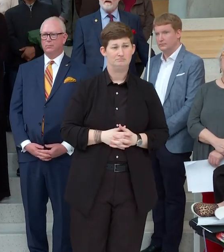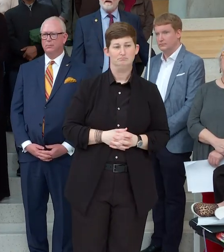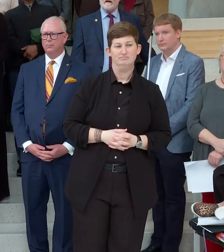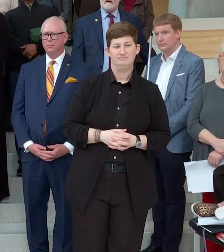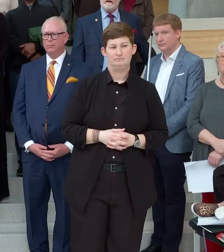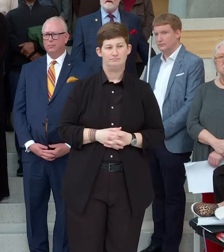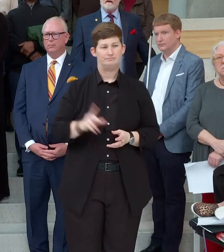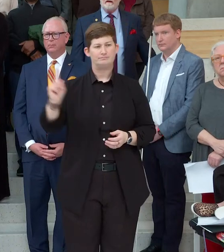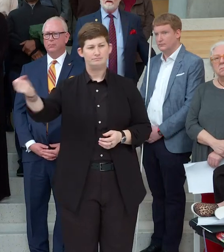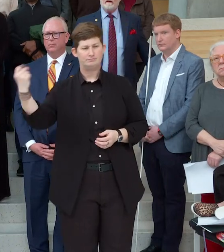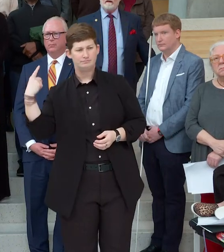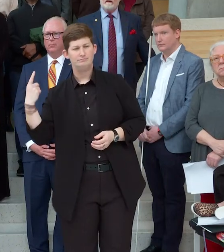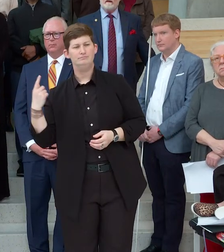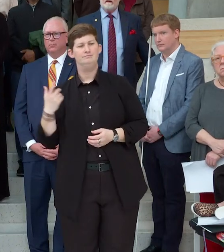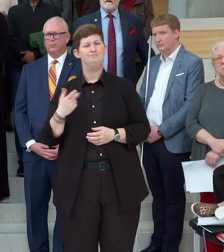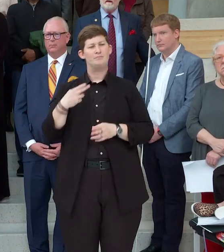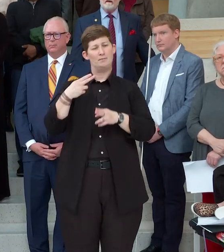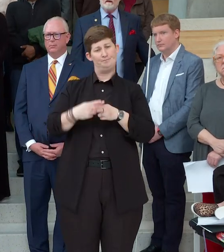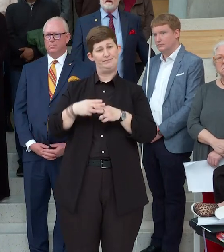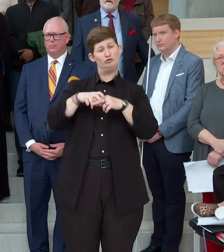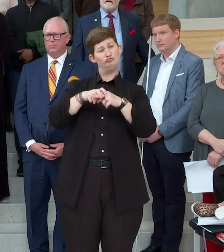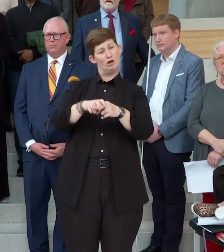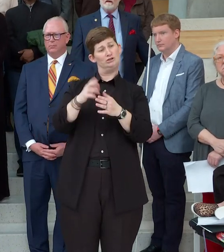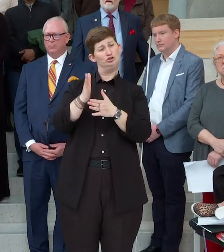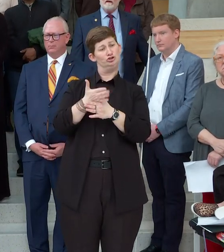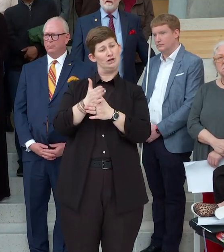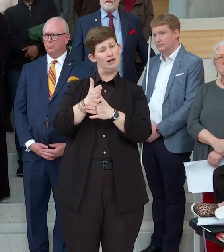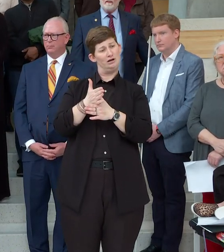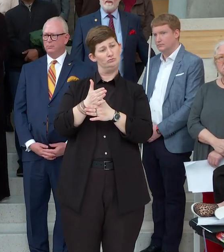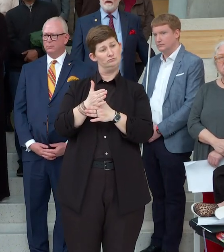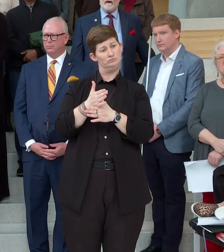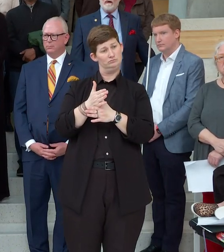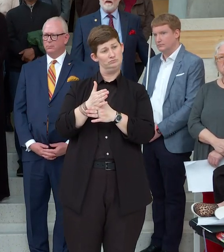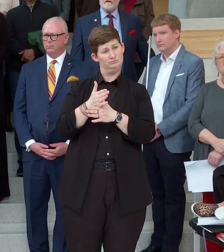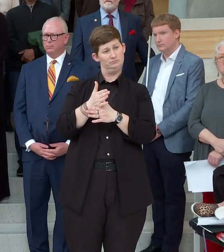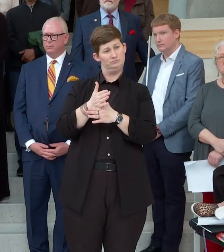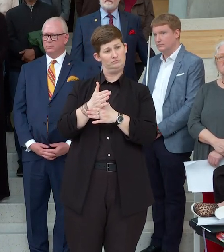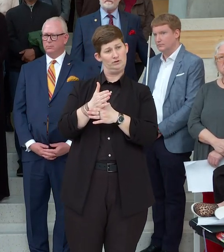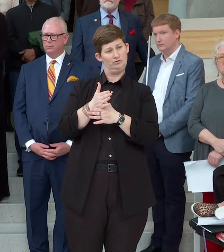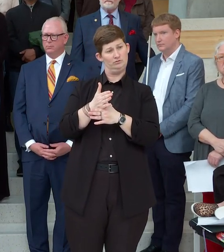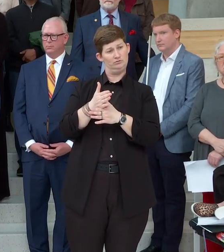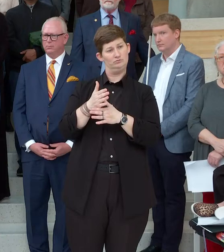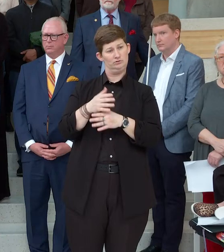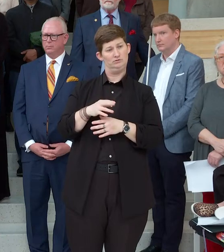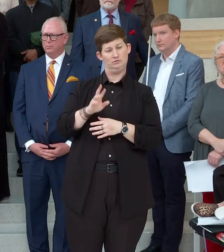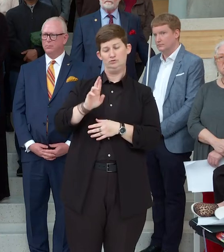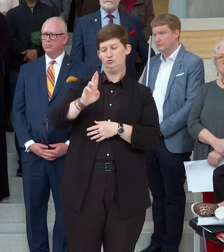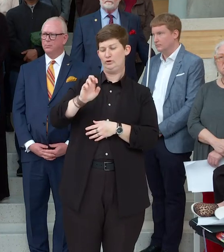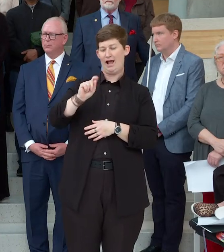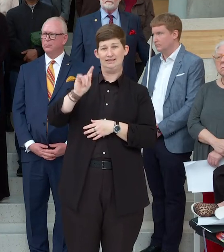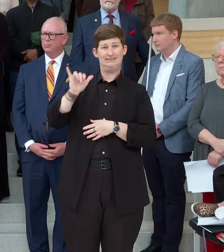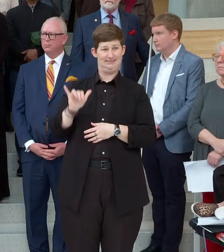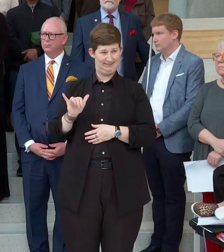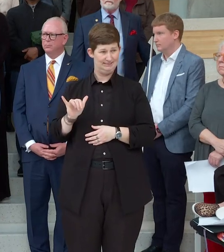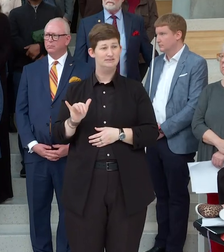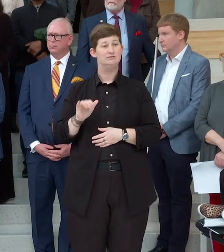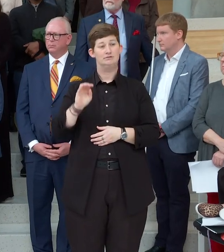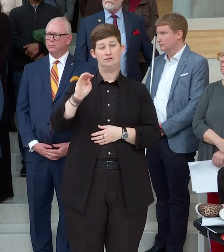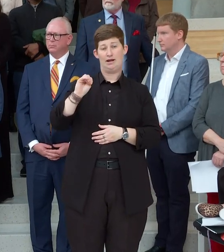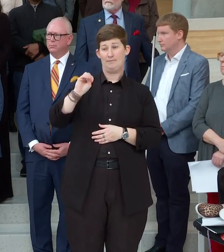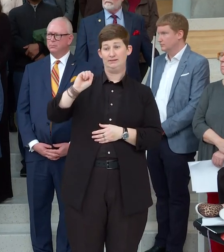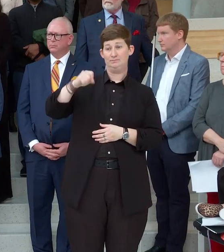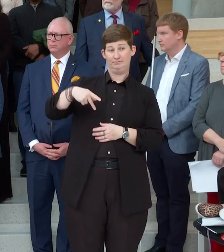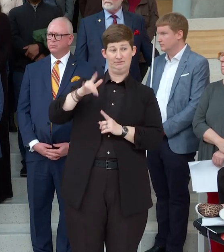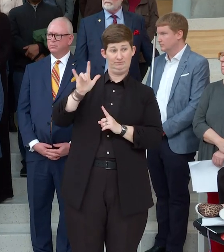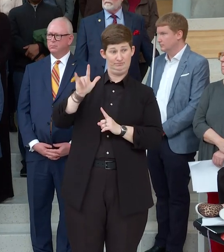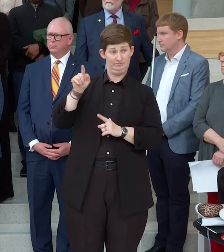rideshare reality MSP. Is that something that's supported by all the organizations here today, or is that a specific